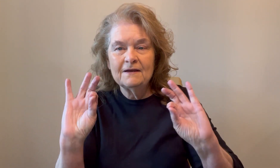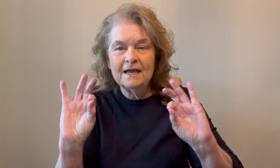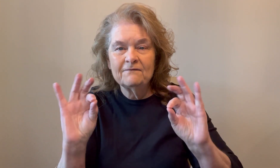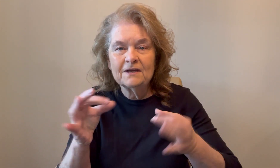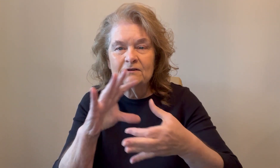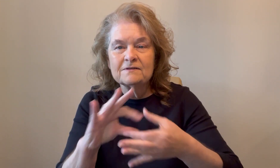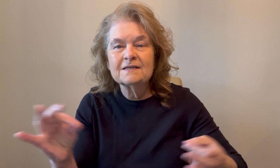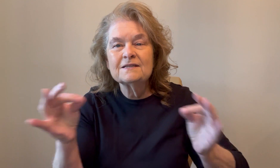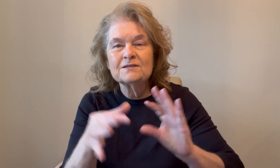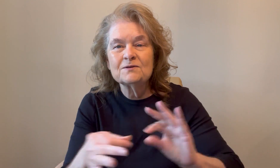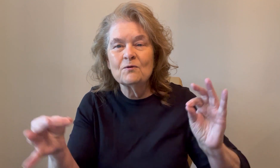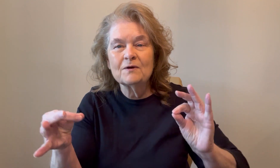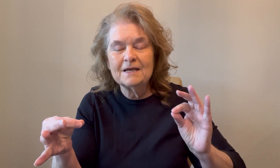F fingers. Story.